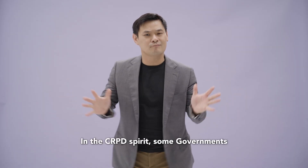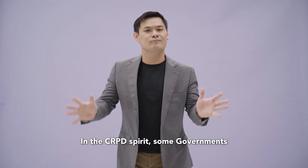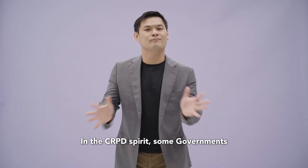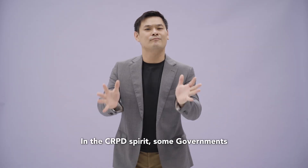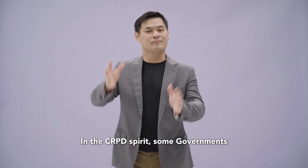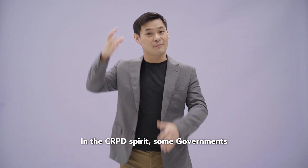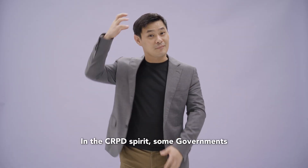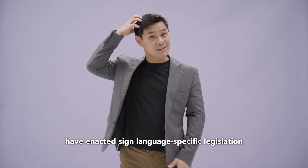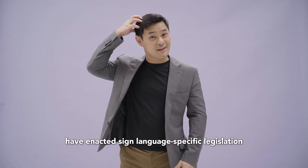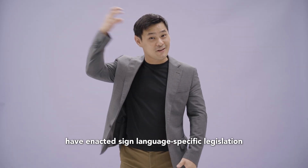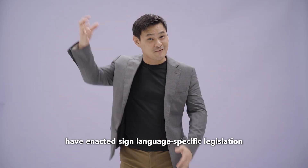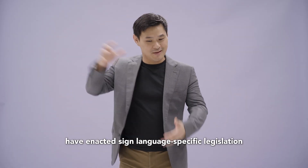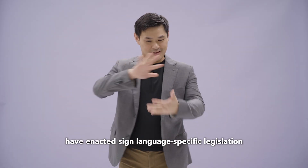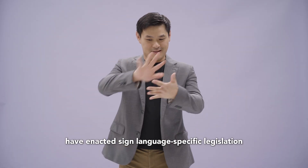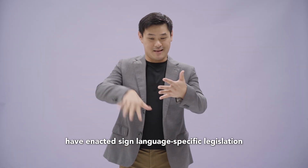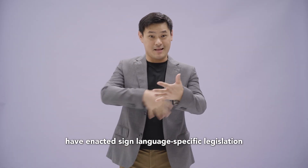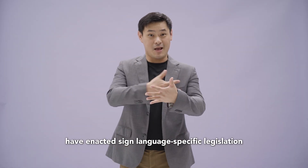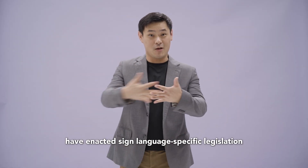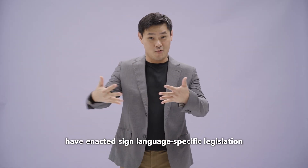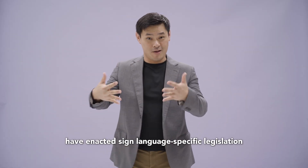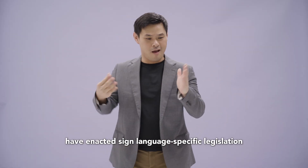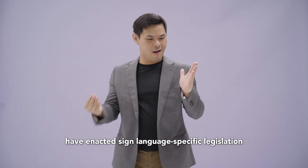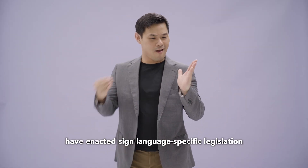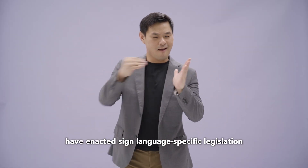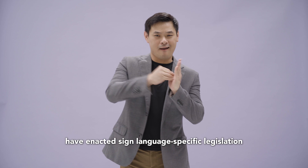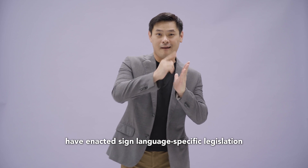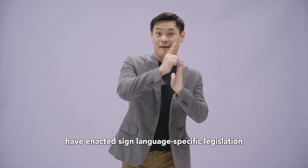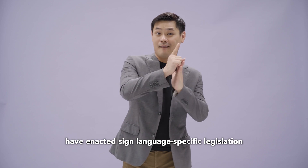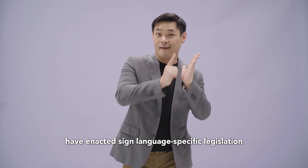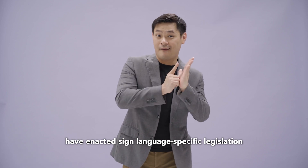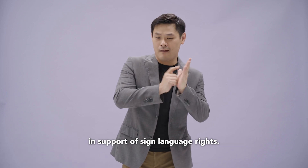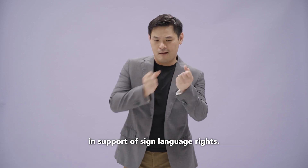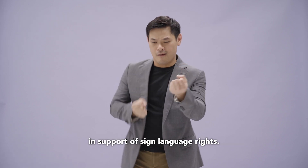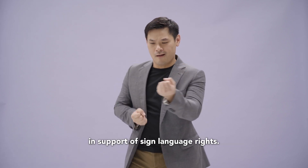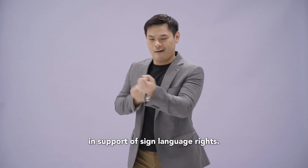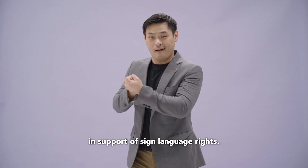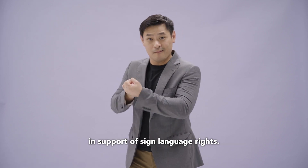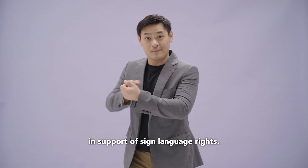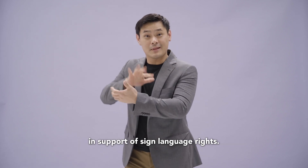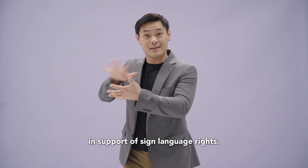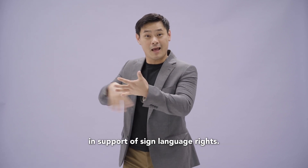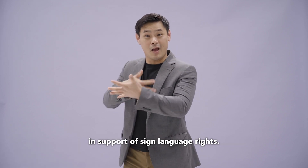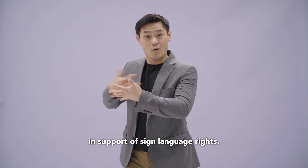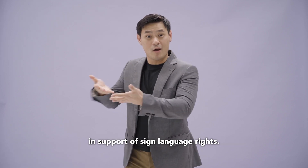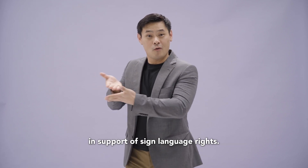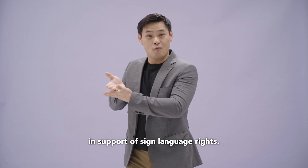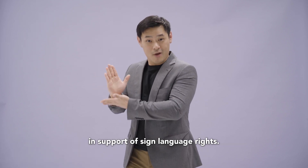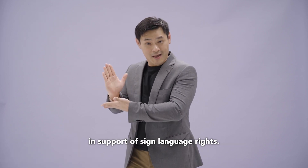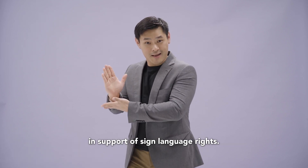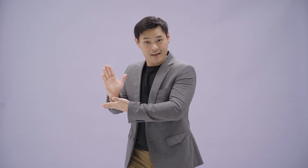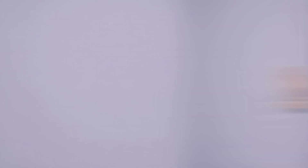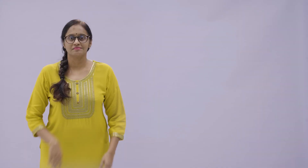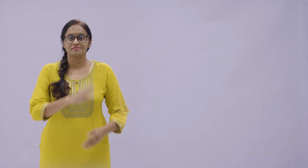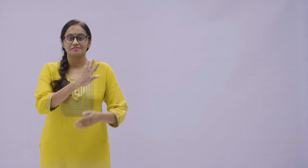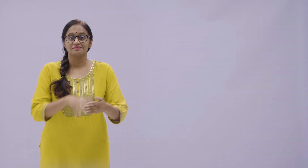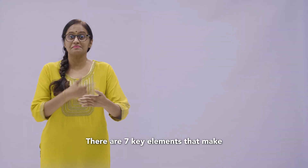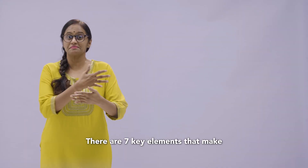spirit, some governments have enacted sign language-specific legislation in support of sign language rights. There are 7